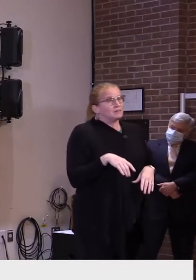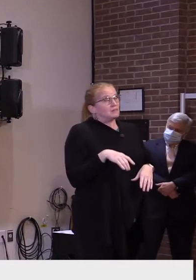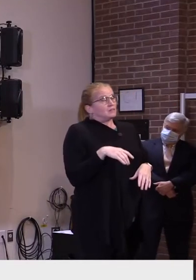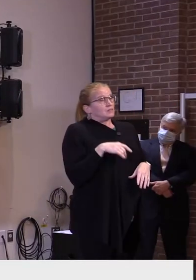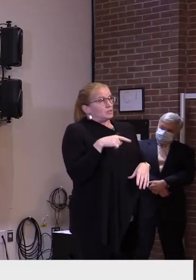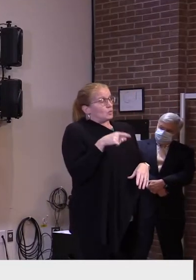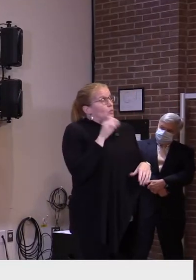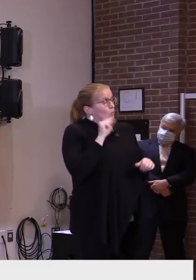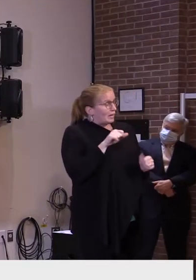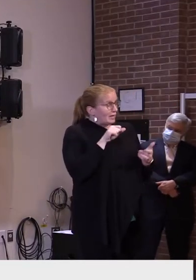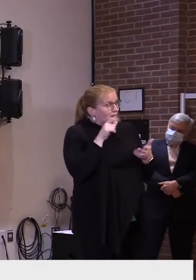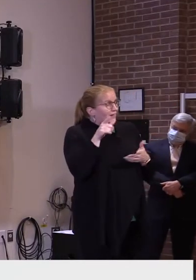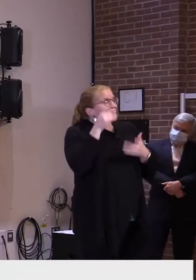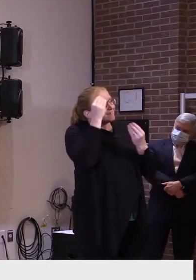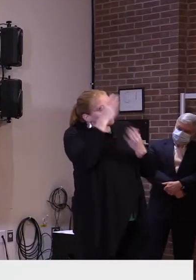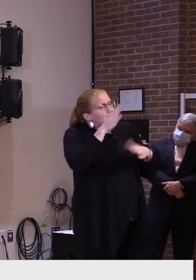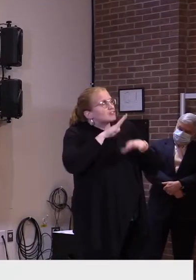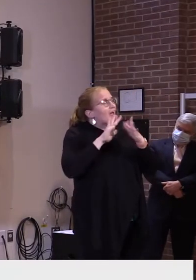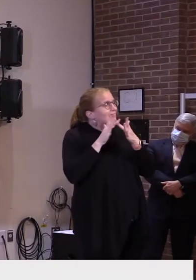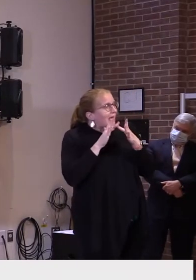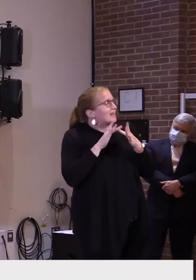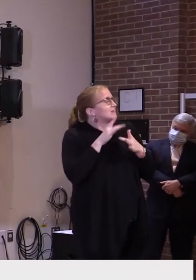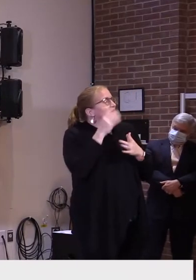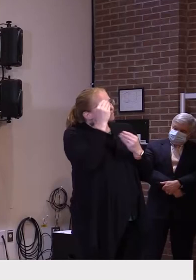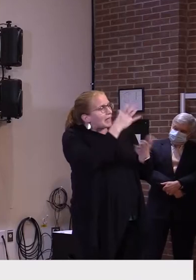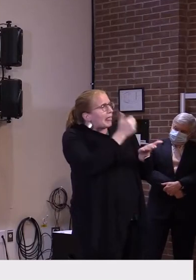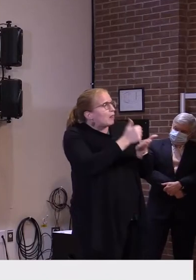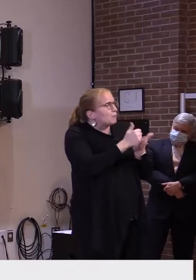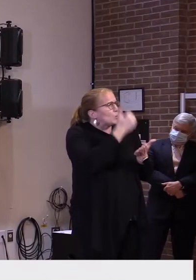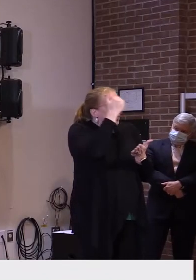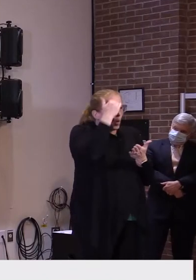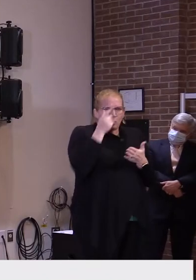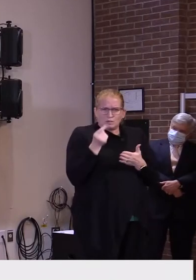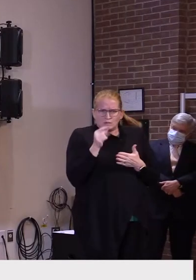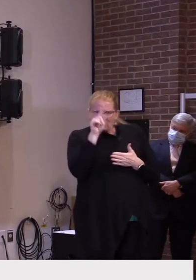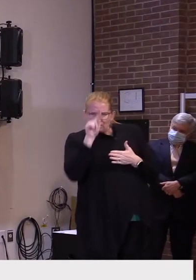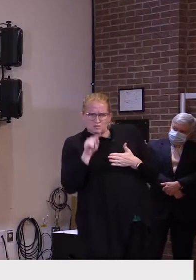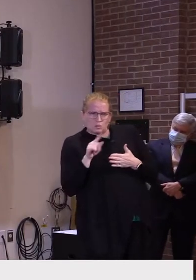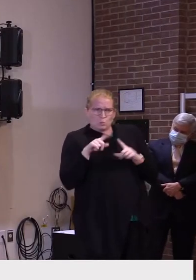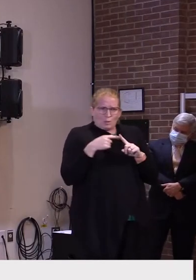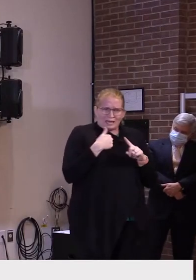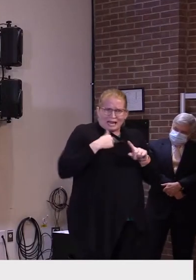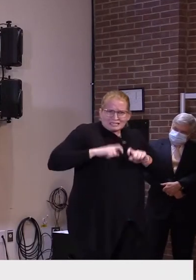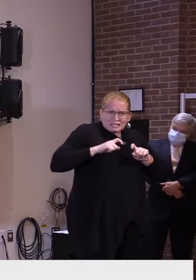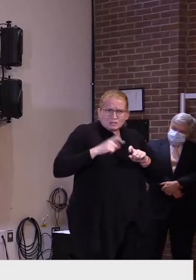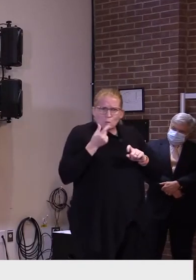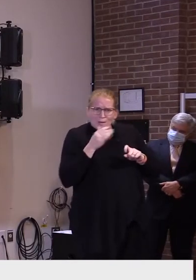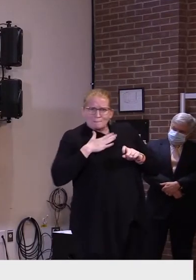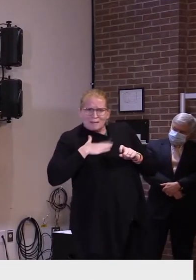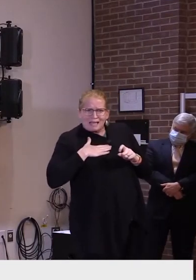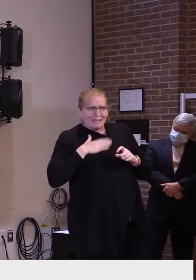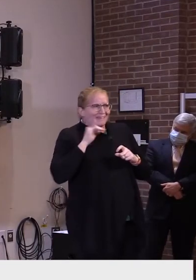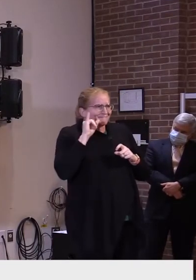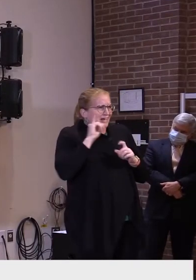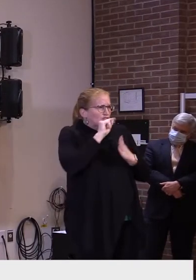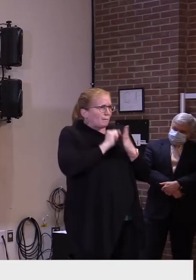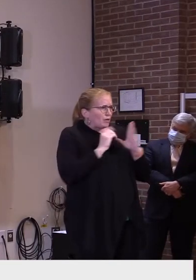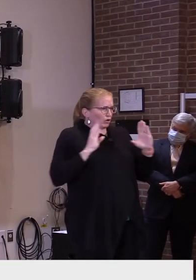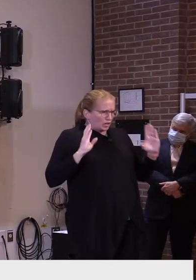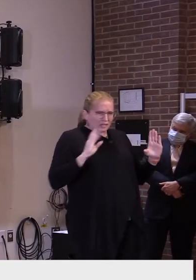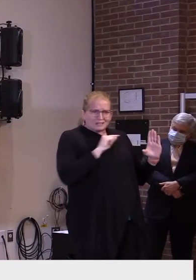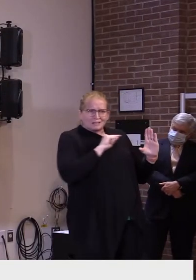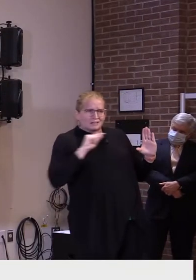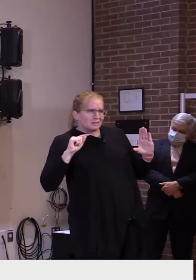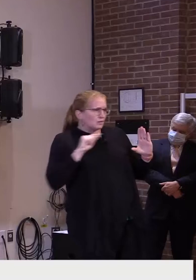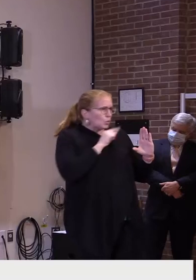infectious period and your close contacts, what to say when you reach out to the close contact, your